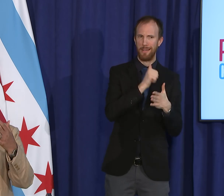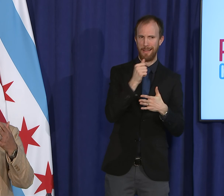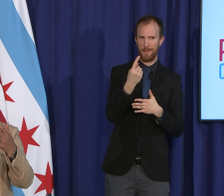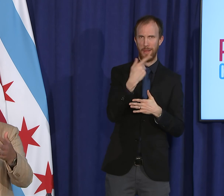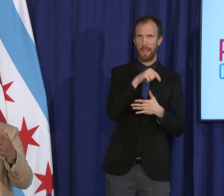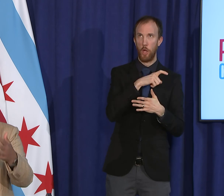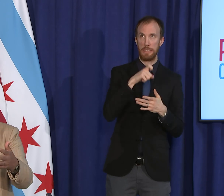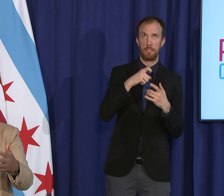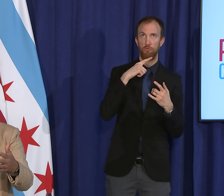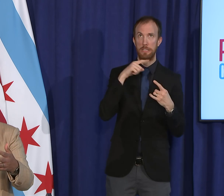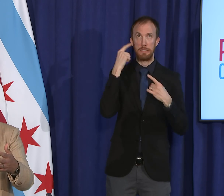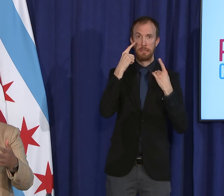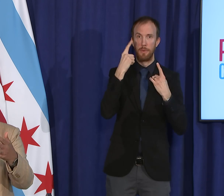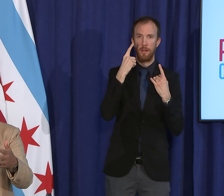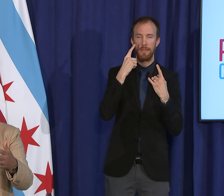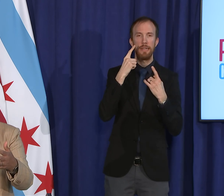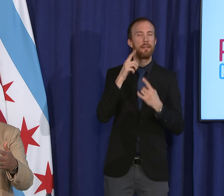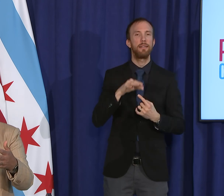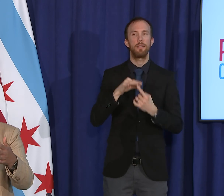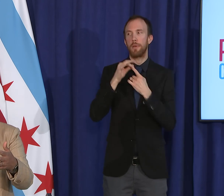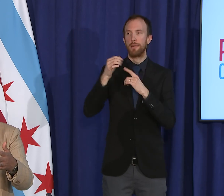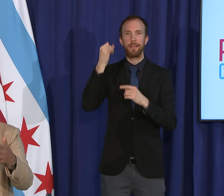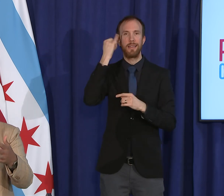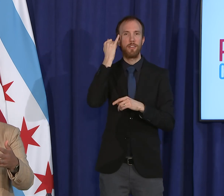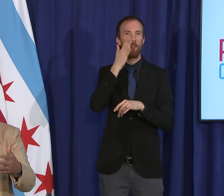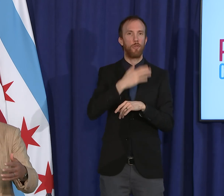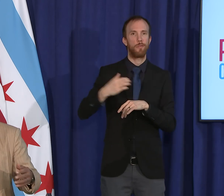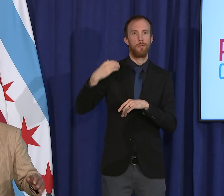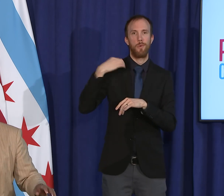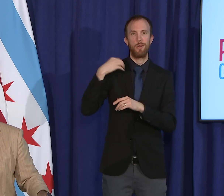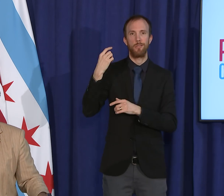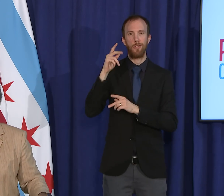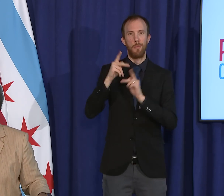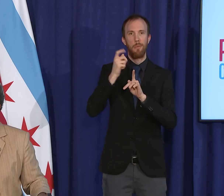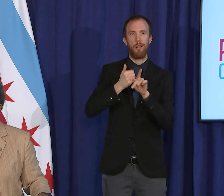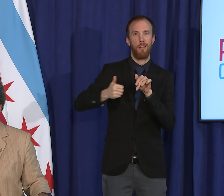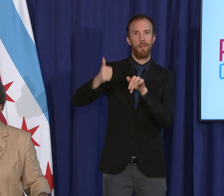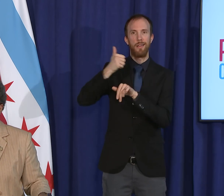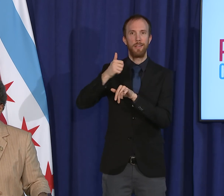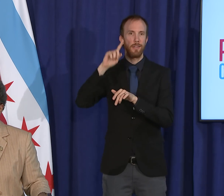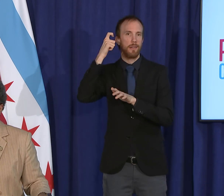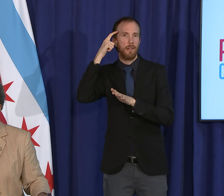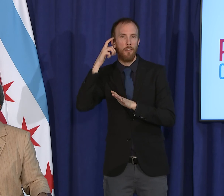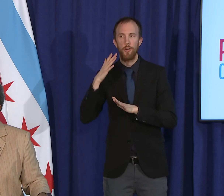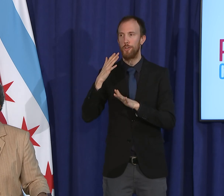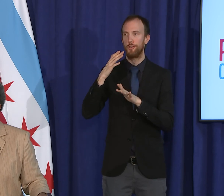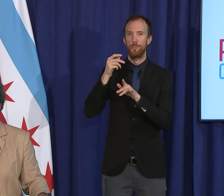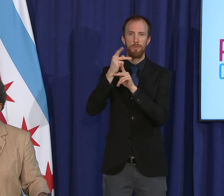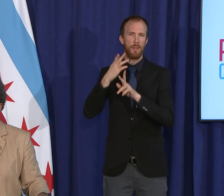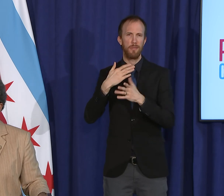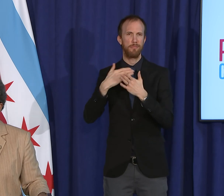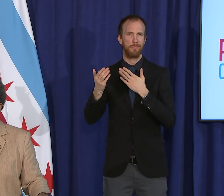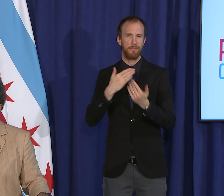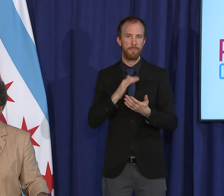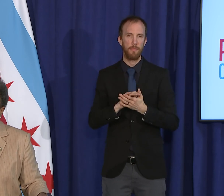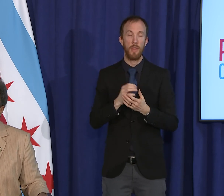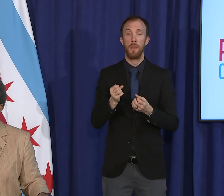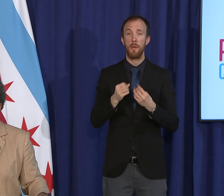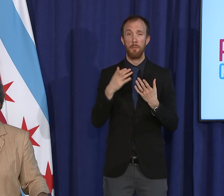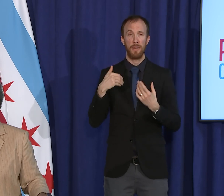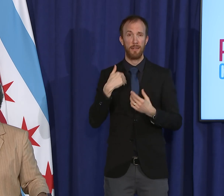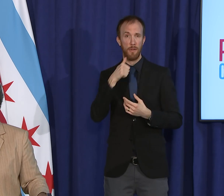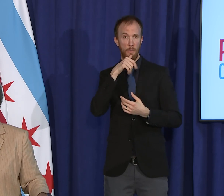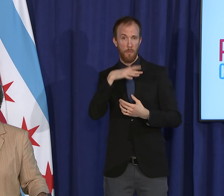who holds the kind of power that a governor does or any kind of supervisor. Young women in